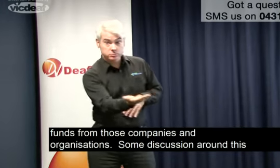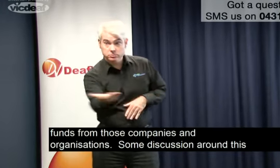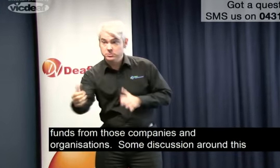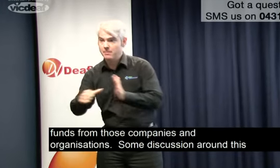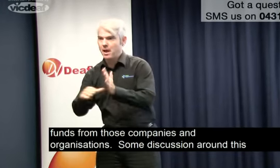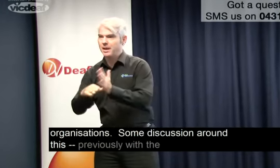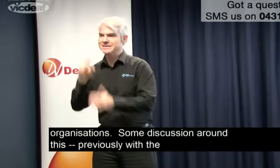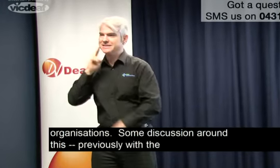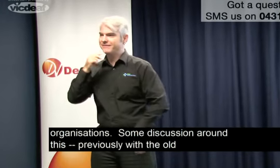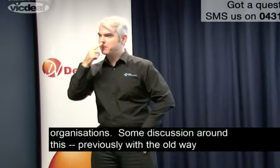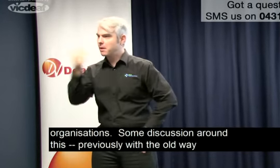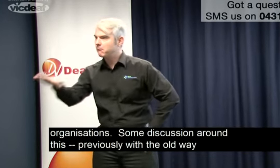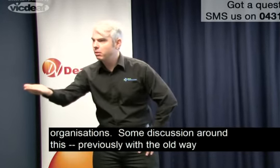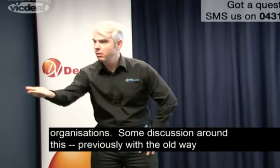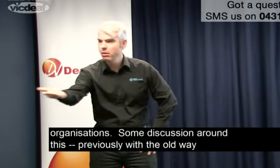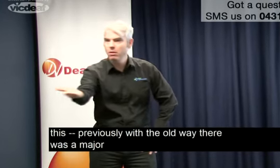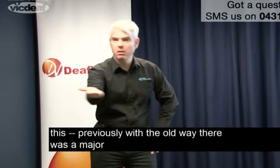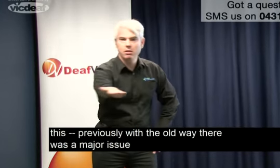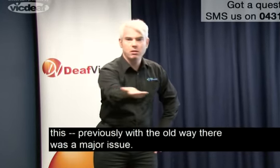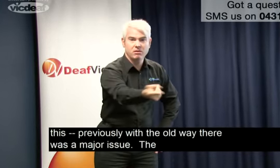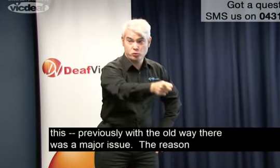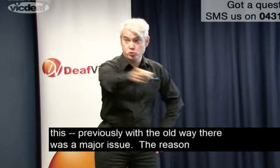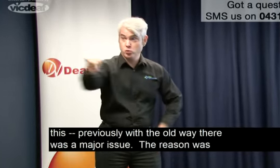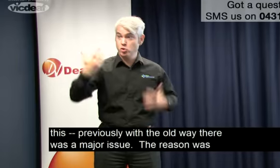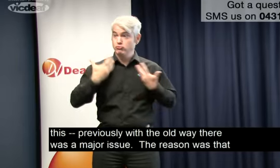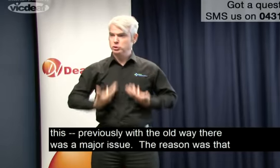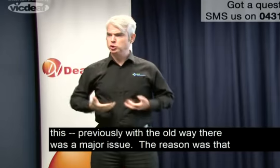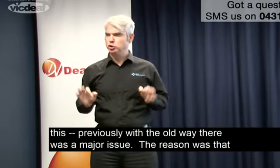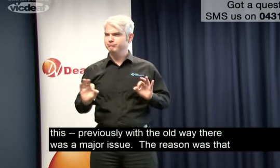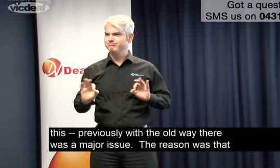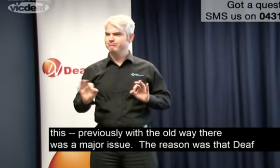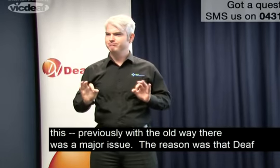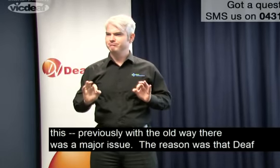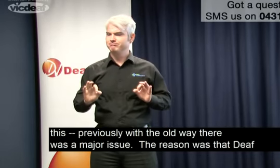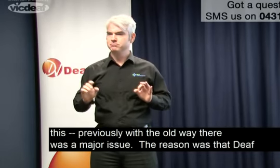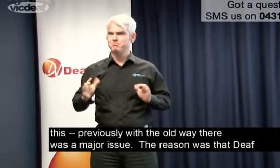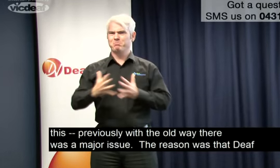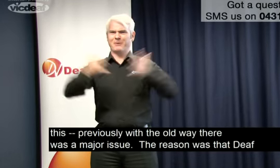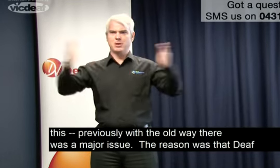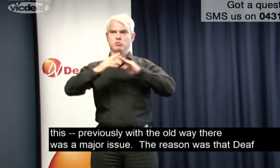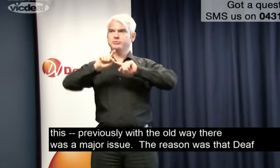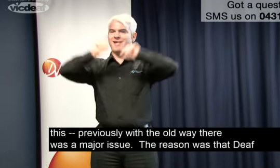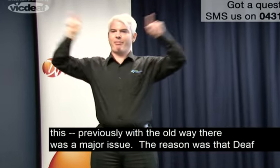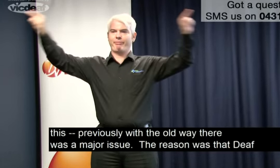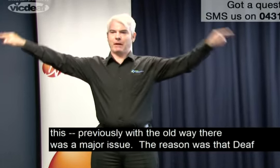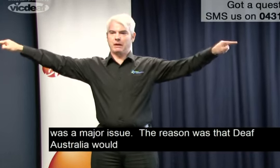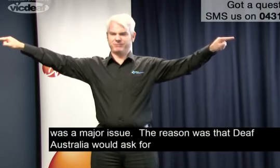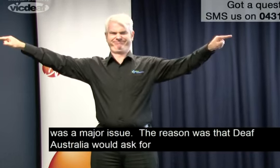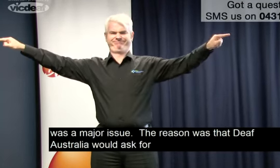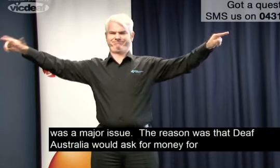Deaf Australia would ask for money from deaf people. So we're asking you, who generally are not well off, it's the larger